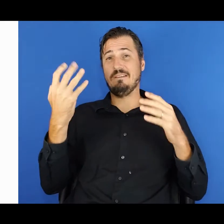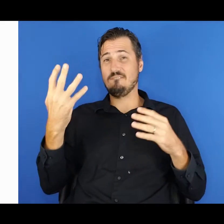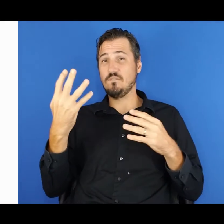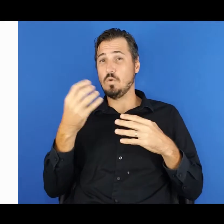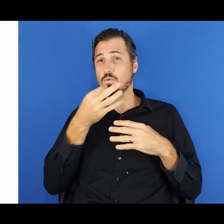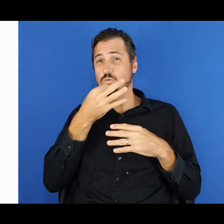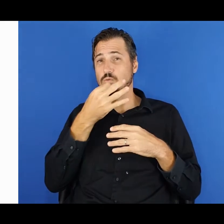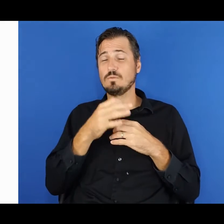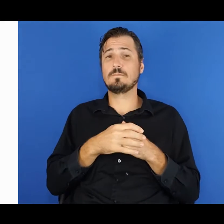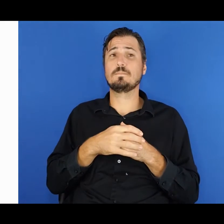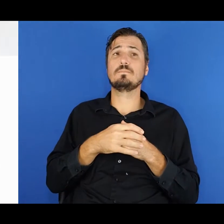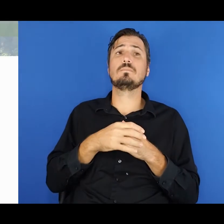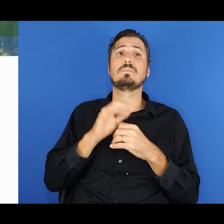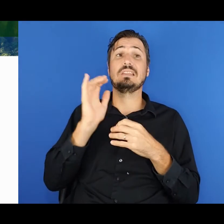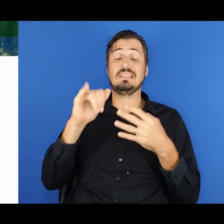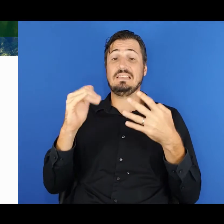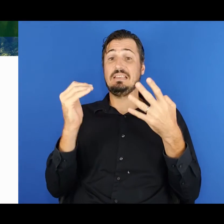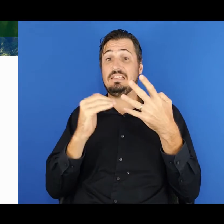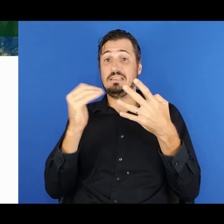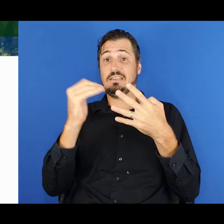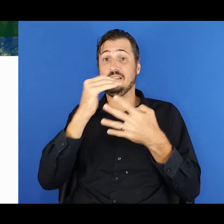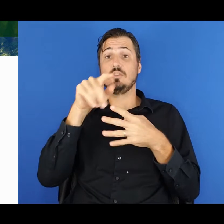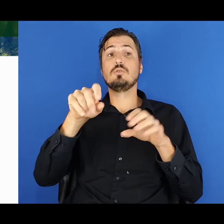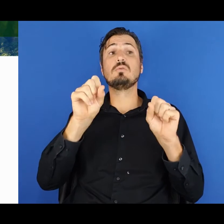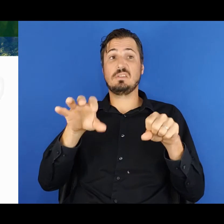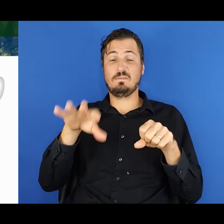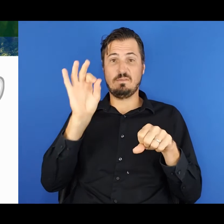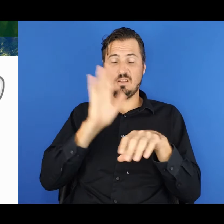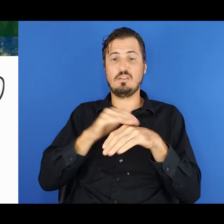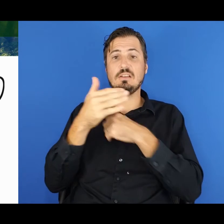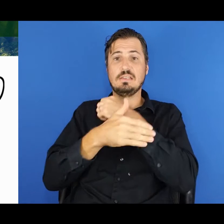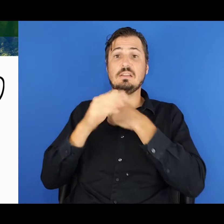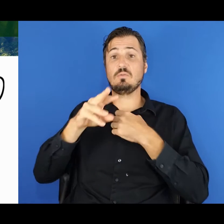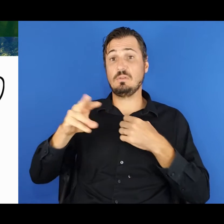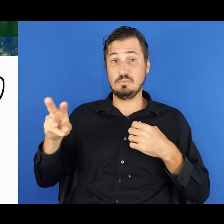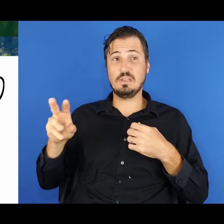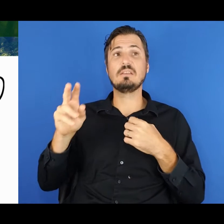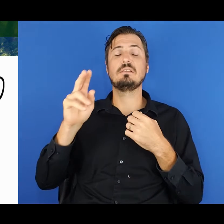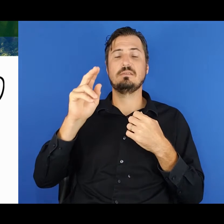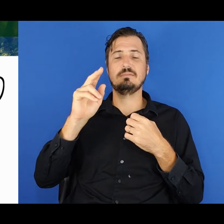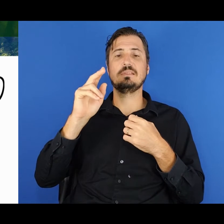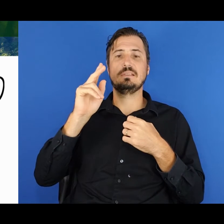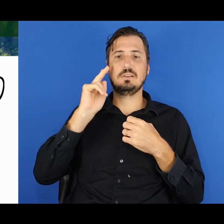tier chart and attached guidelines can be found on the county's website at